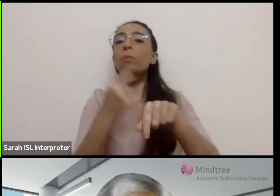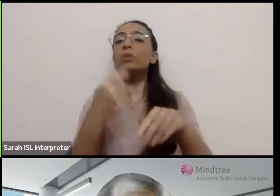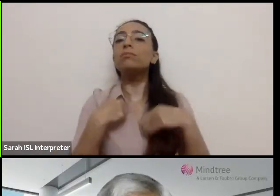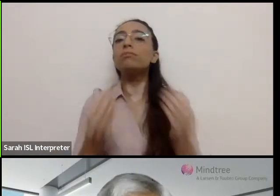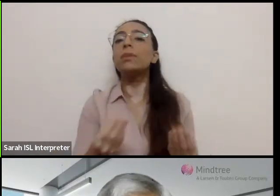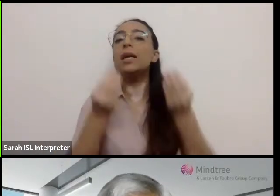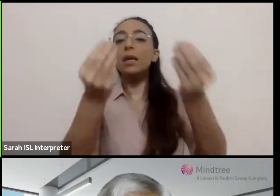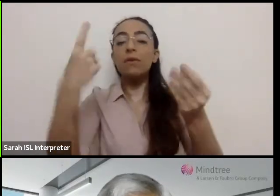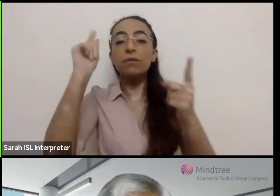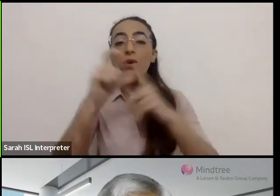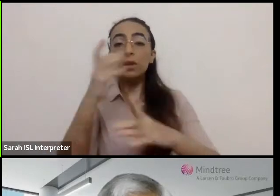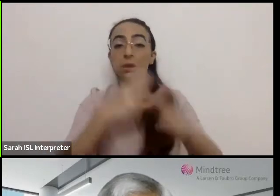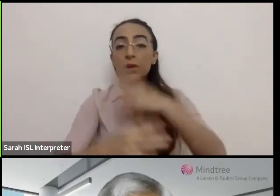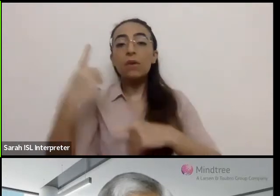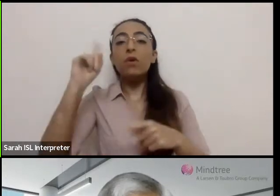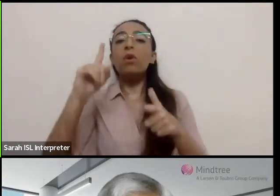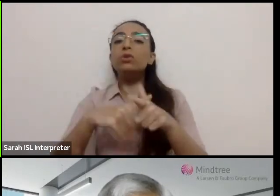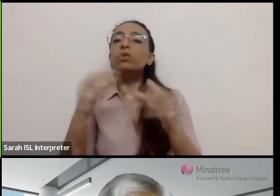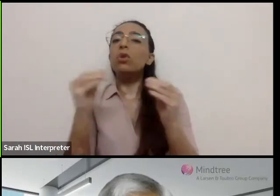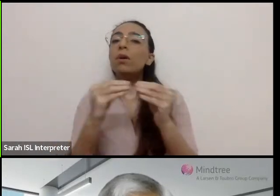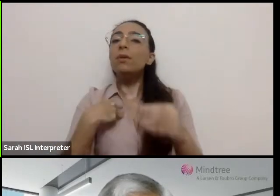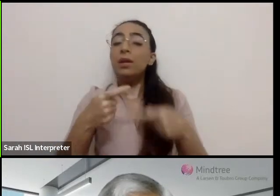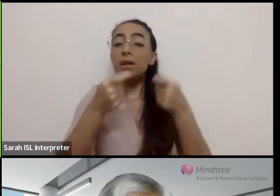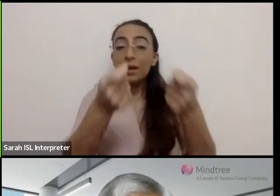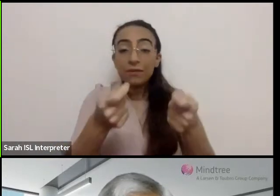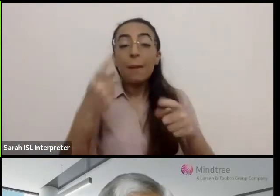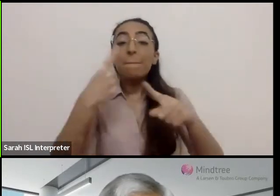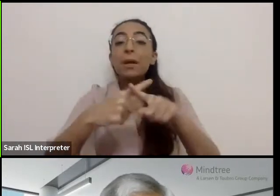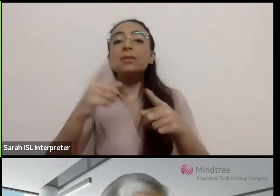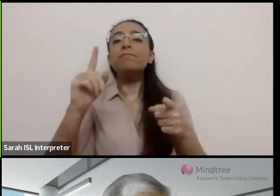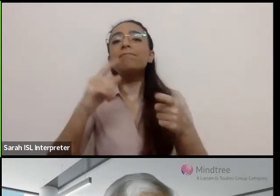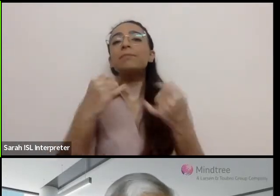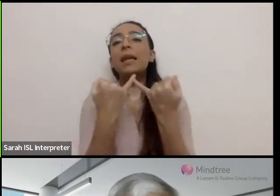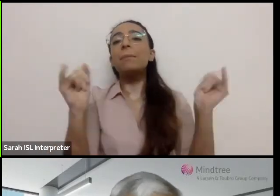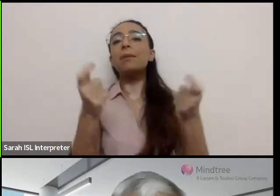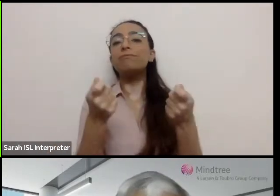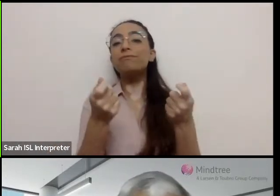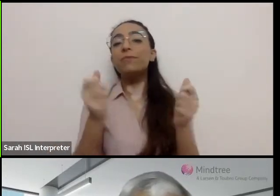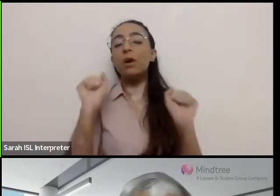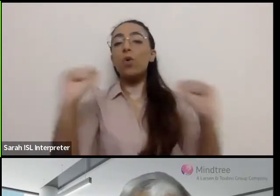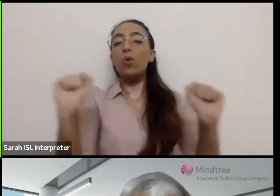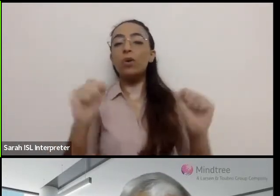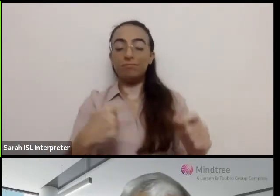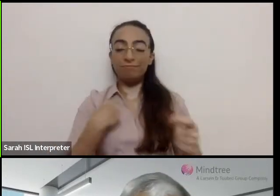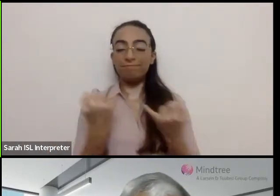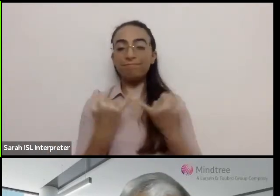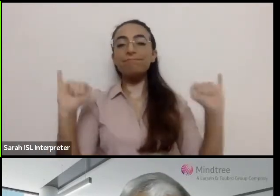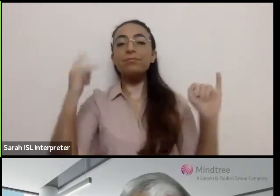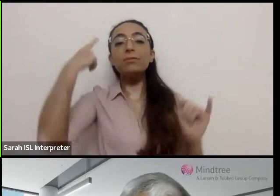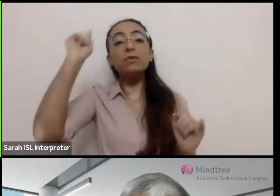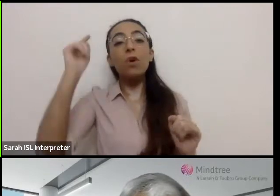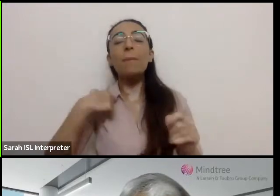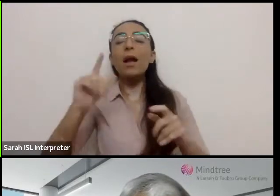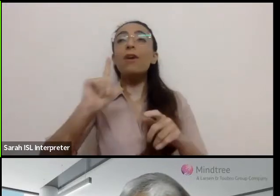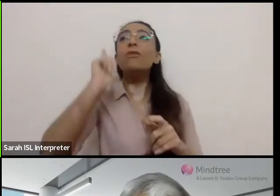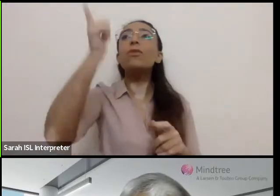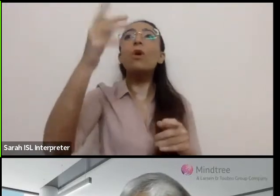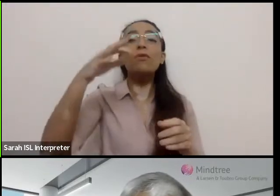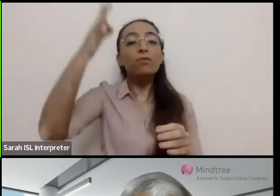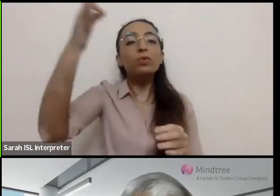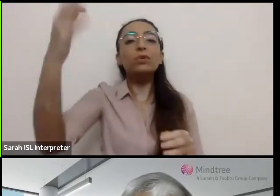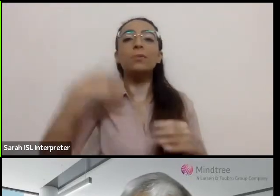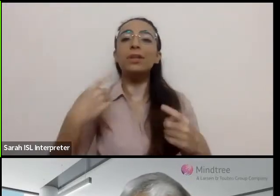in the areas of employment and financial independence, thus empowering them in the long run.